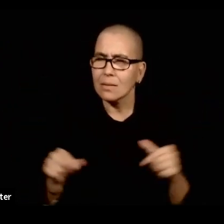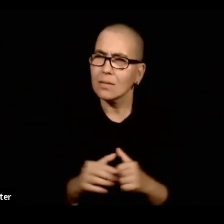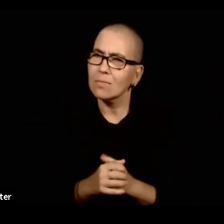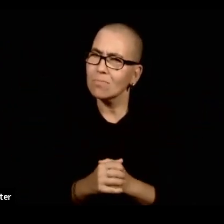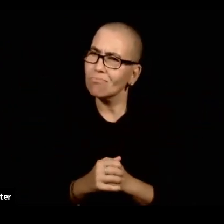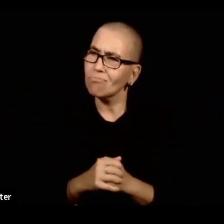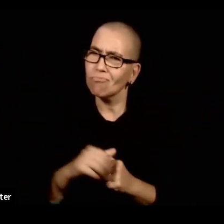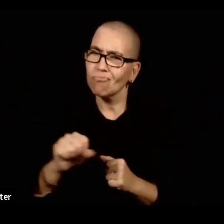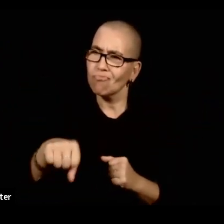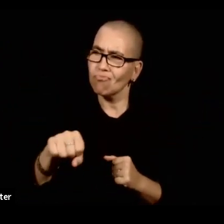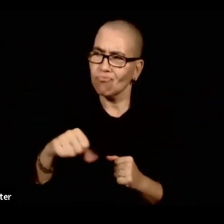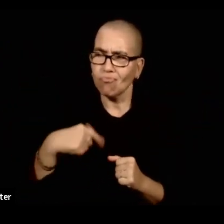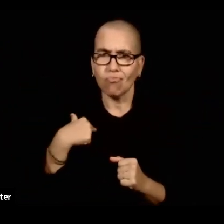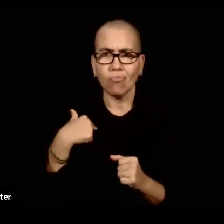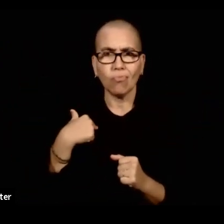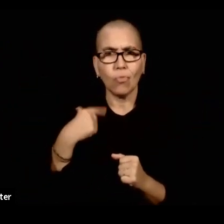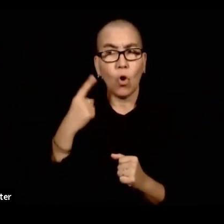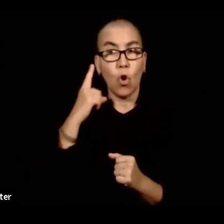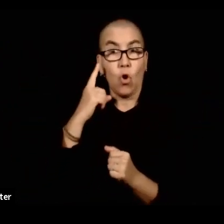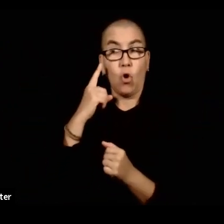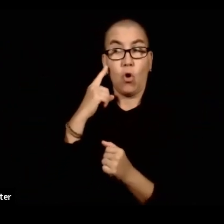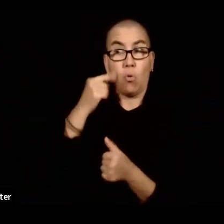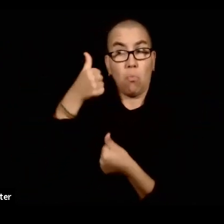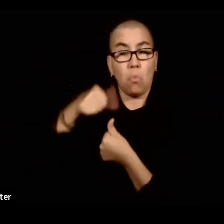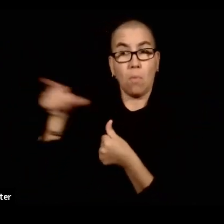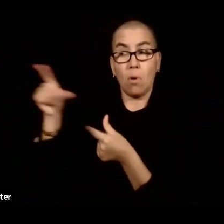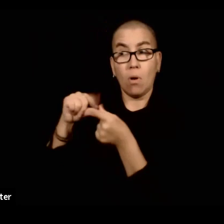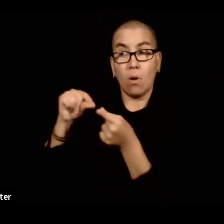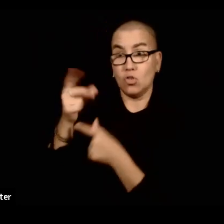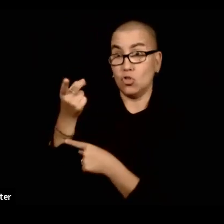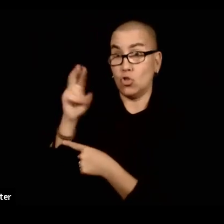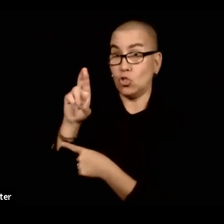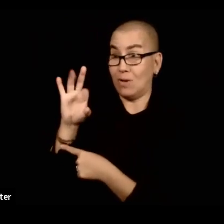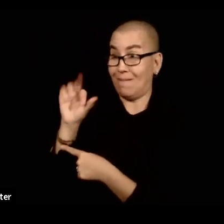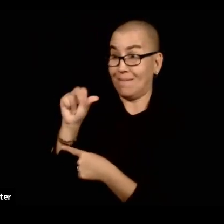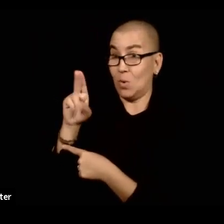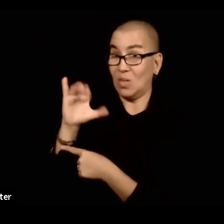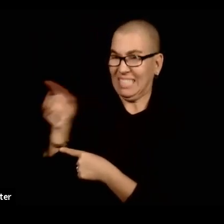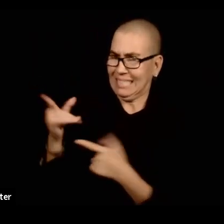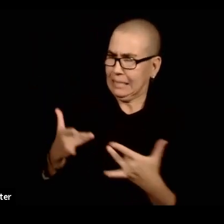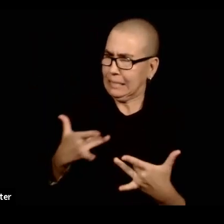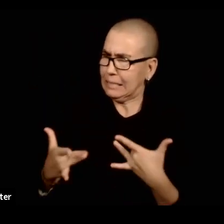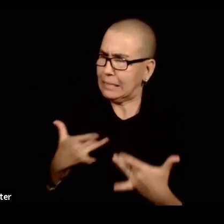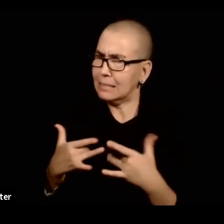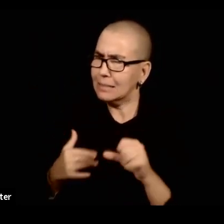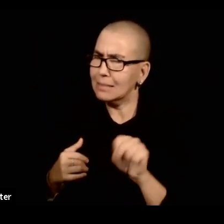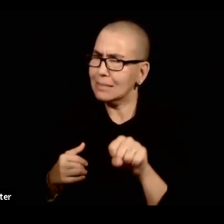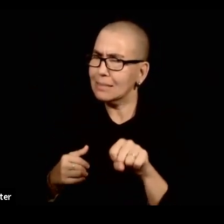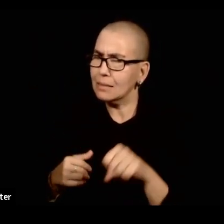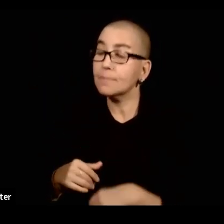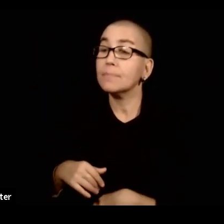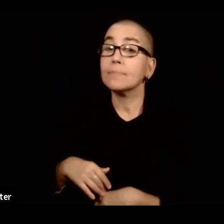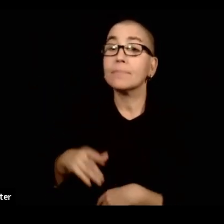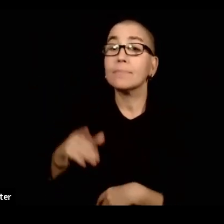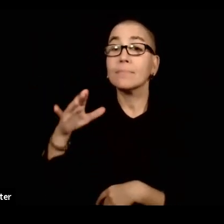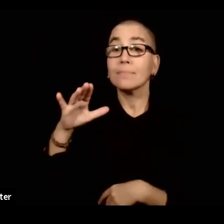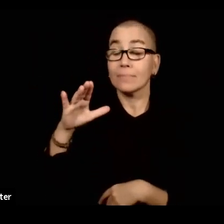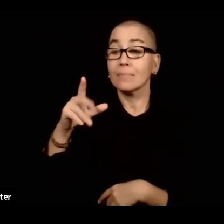Dr. Fauci, Admiral Brett Giroir, who is the Assistant Secretary for Health, Dr. Deborah Birx, and they're just